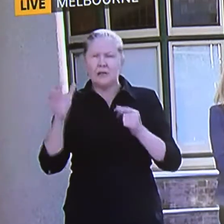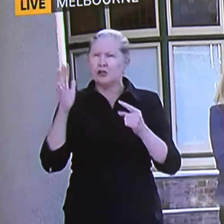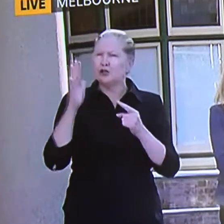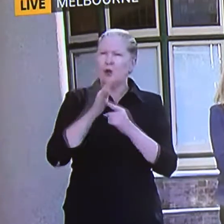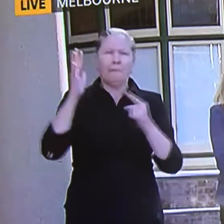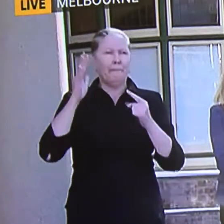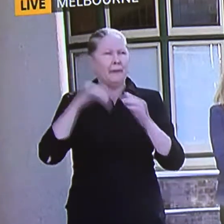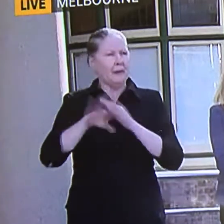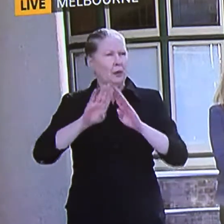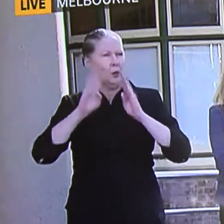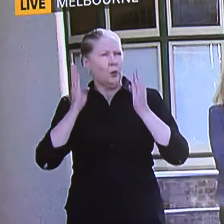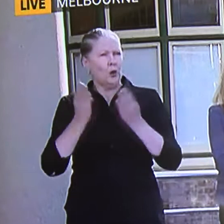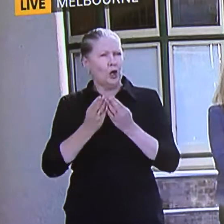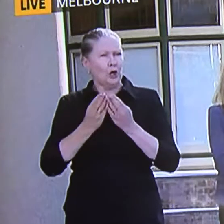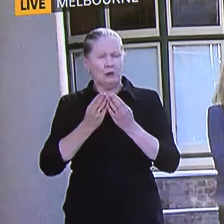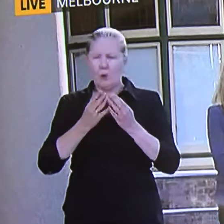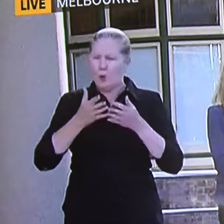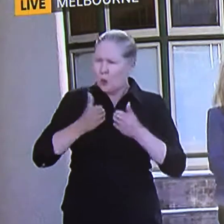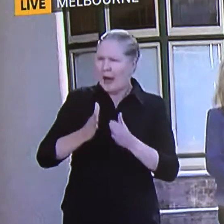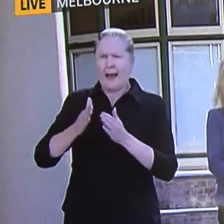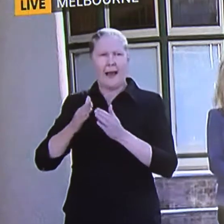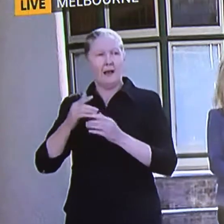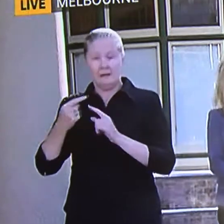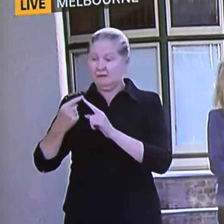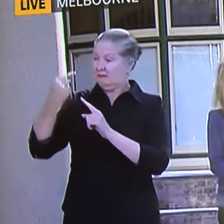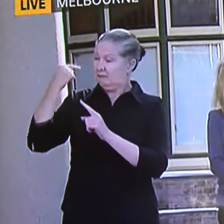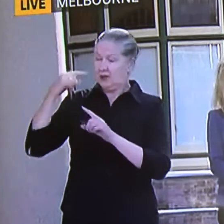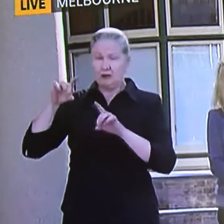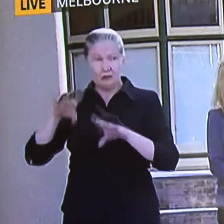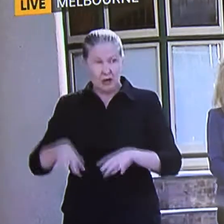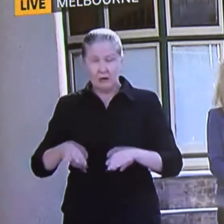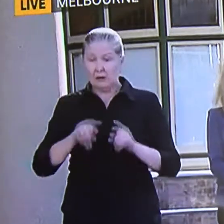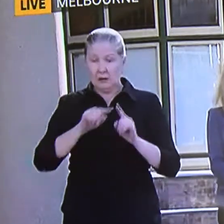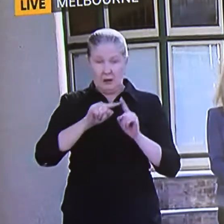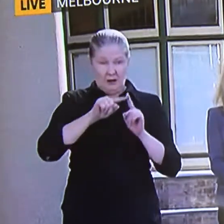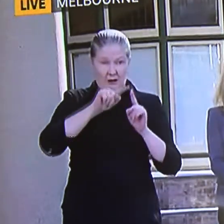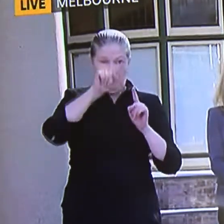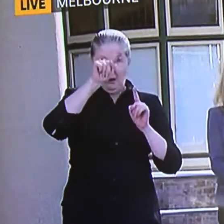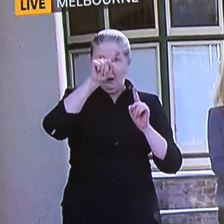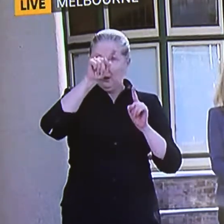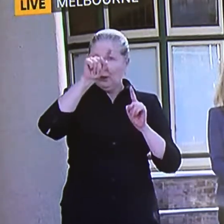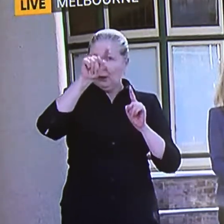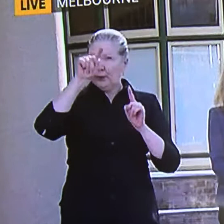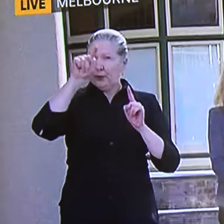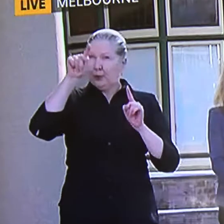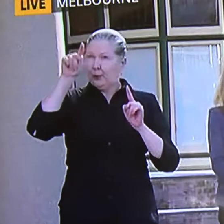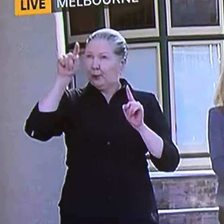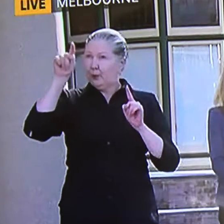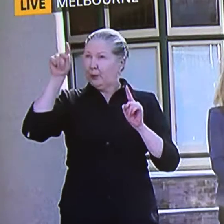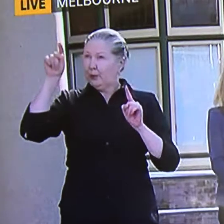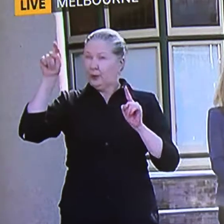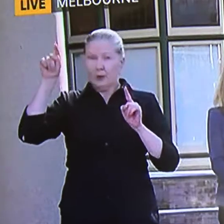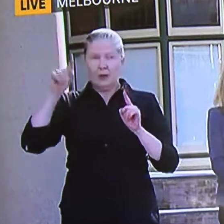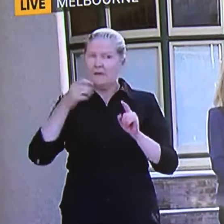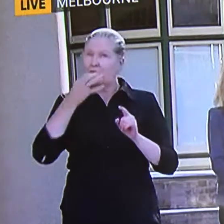has significantly, over recent weeks, flattened the curve in a way that very few others have seen. And